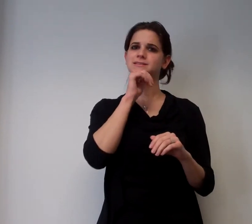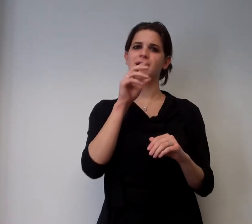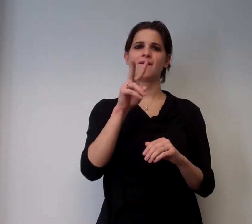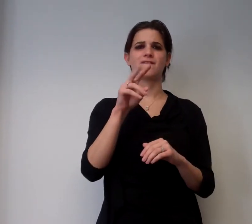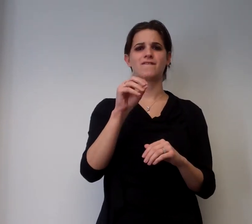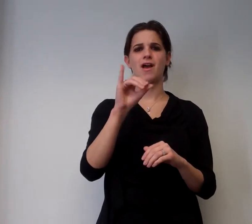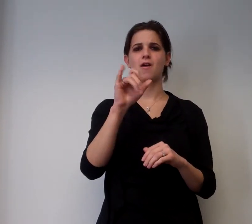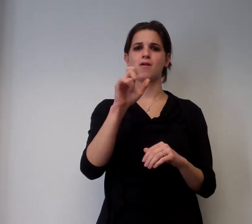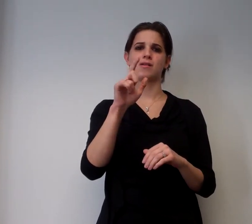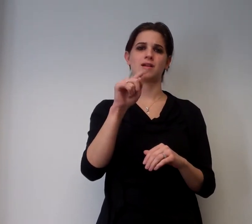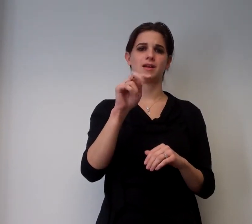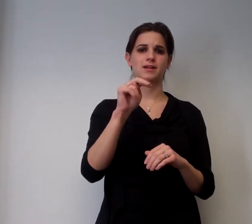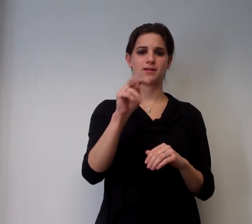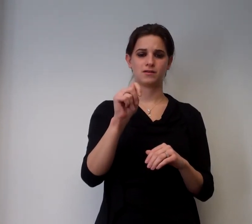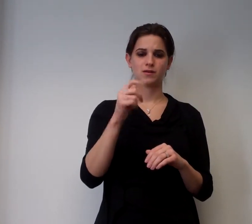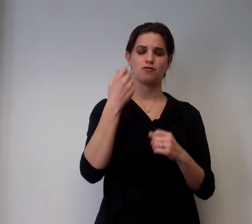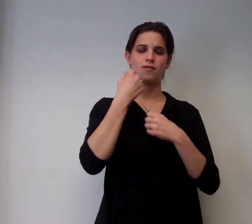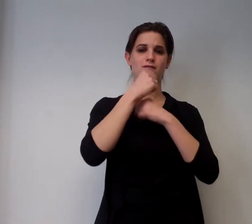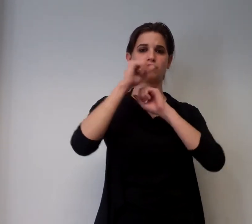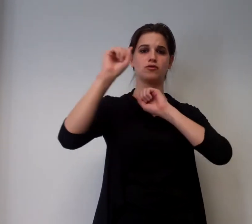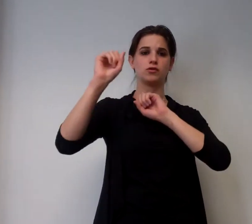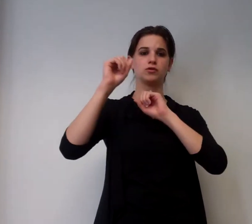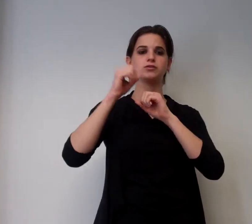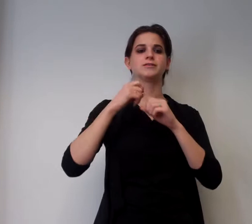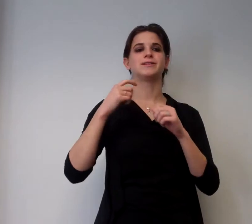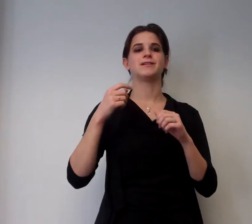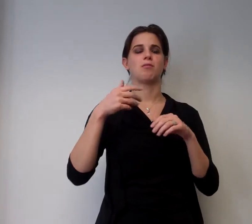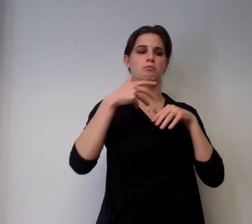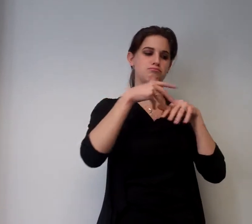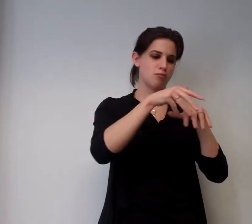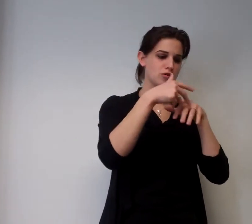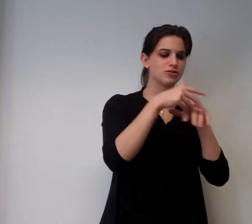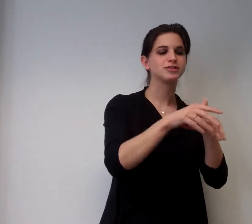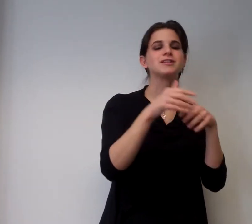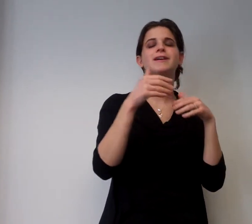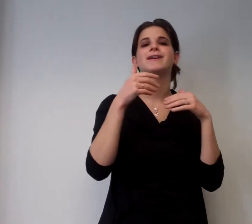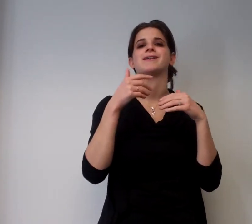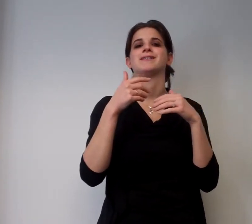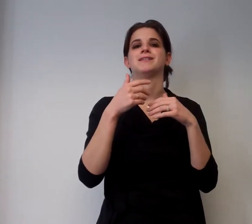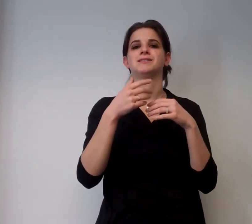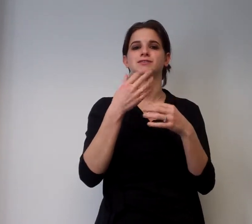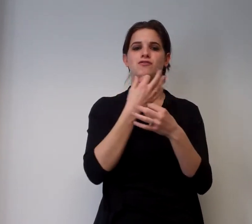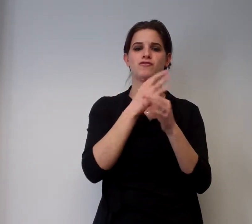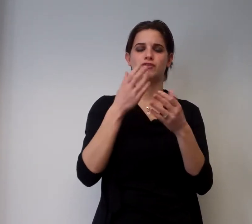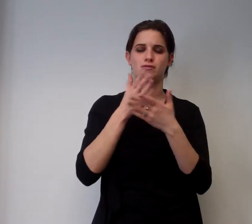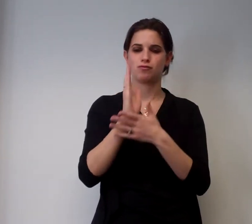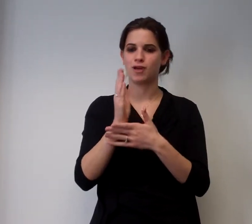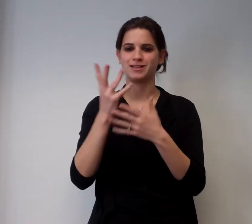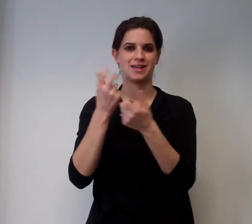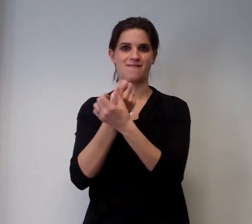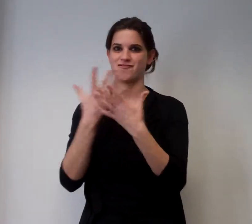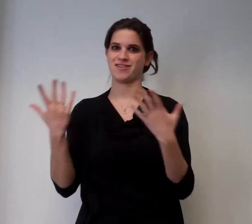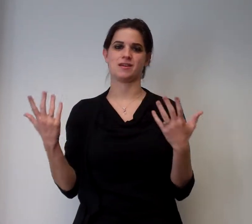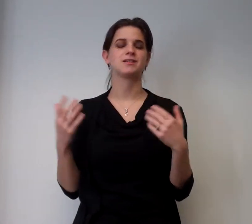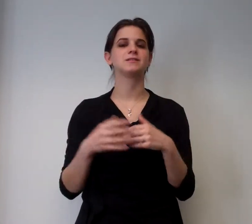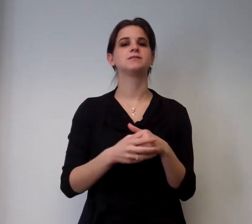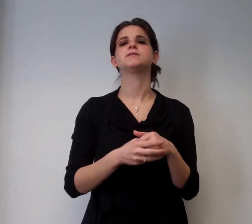like the marches, the speeches, the sit-ins, the freedom rides, the boycotts, and so on. What were the freedom riders? Or who were the freedom